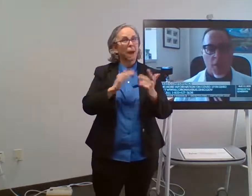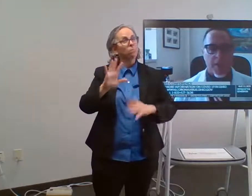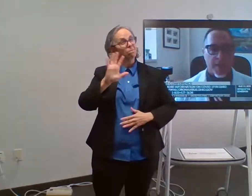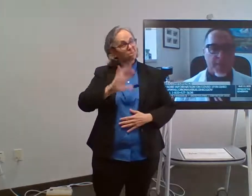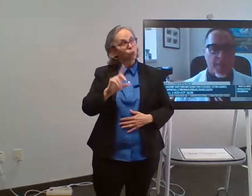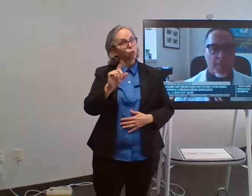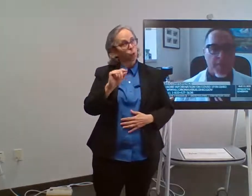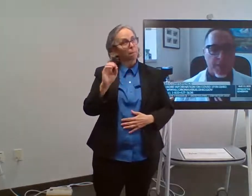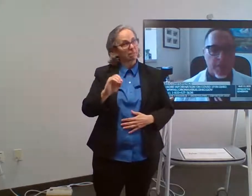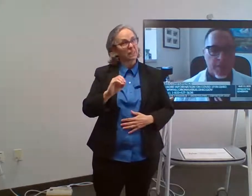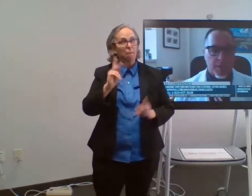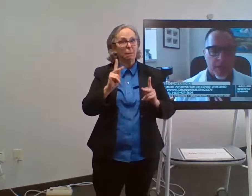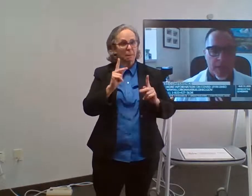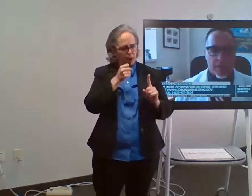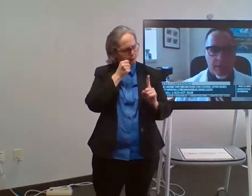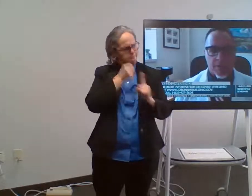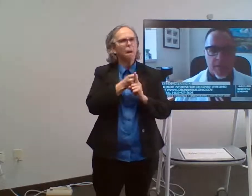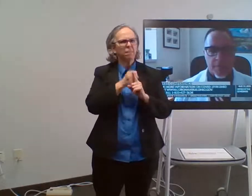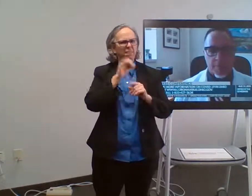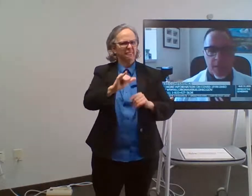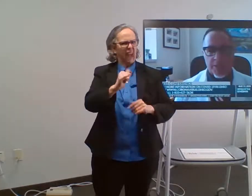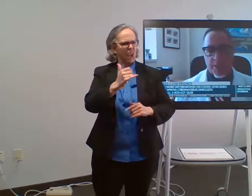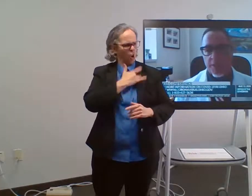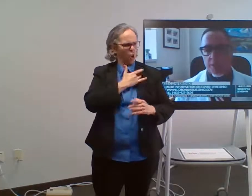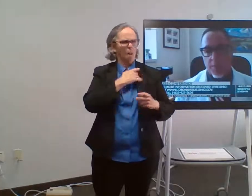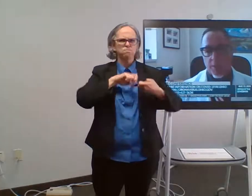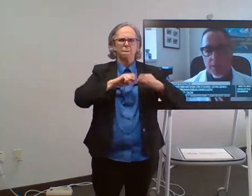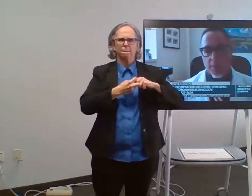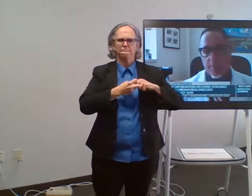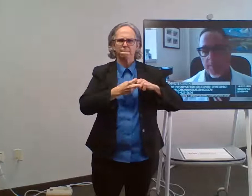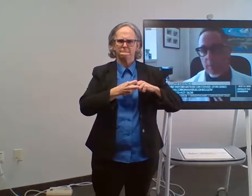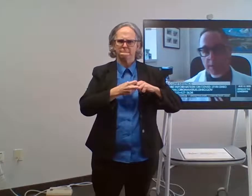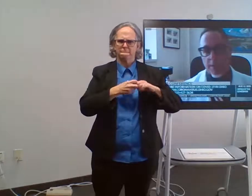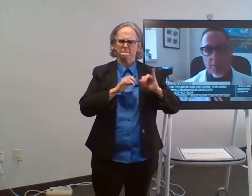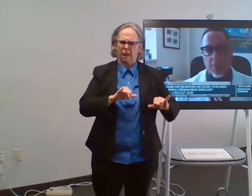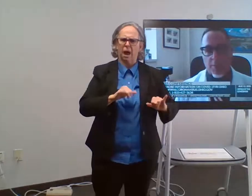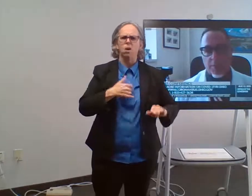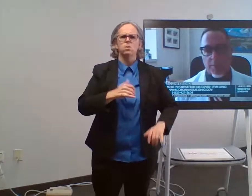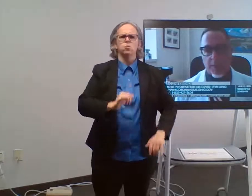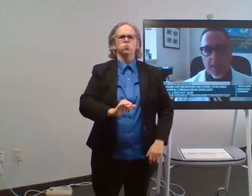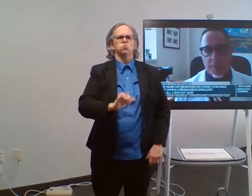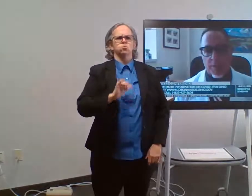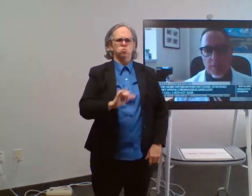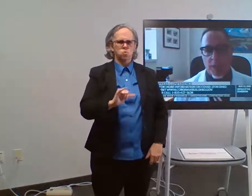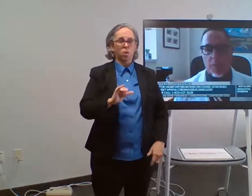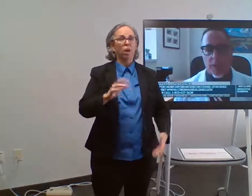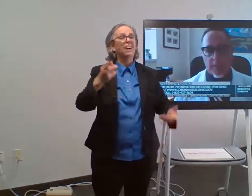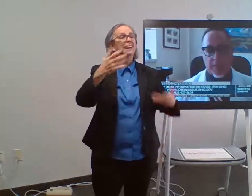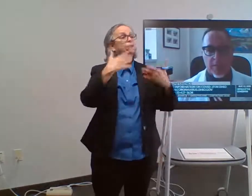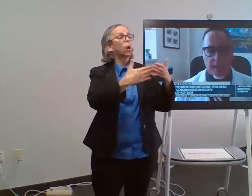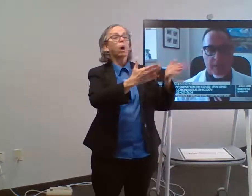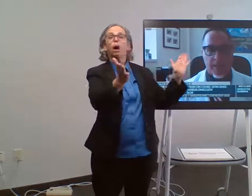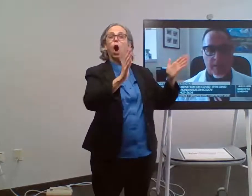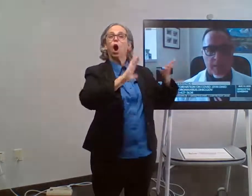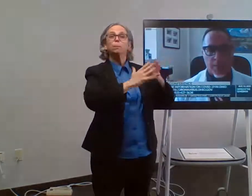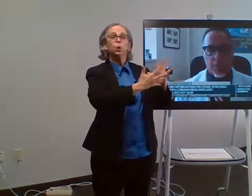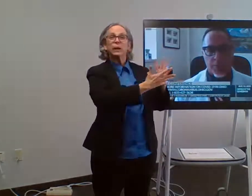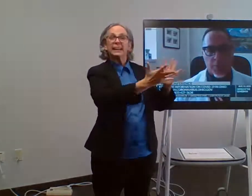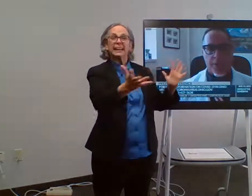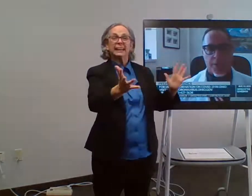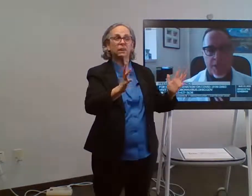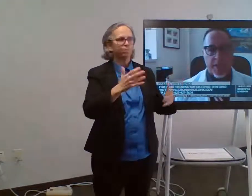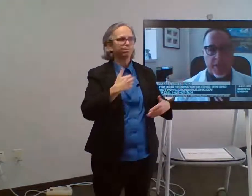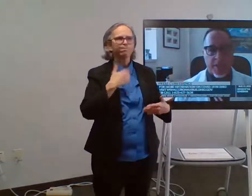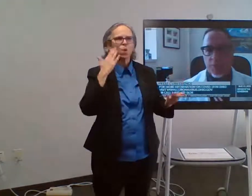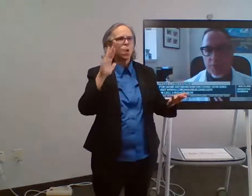have cardiac involvement. As patients in the community or people in the community with coronavirus, we know less about that. There